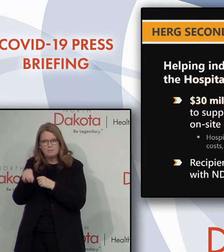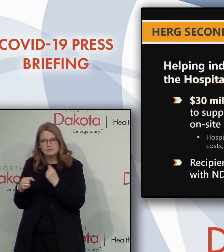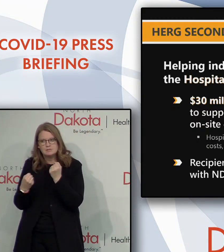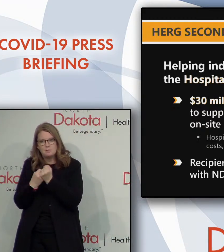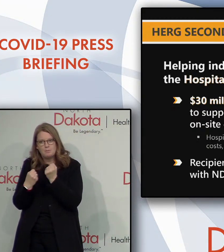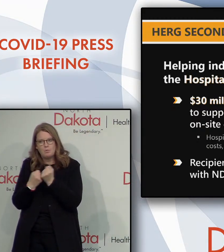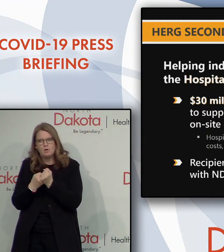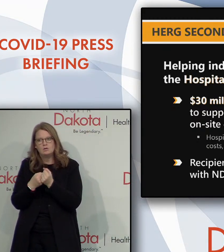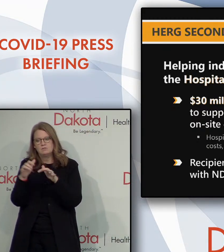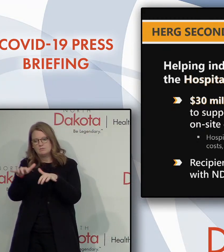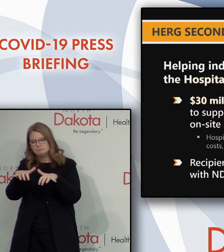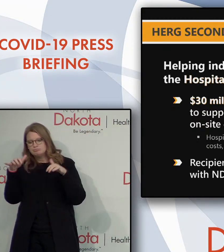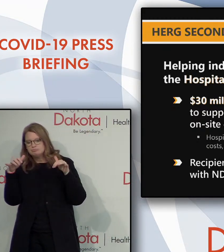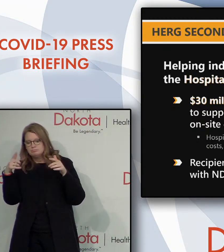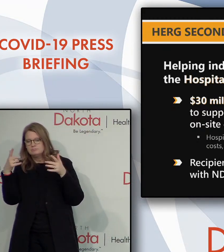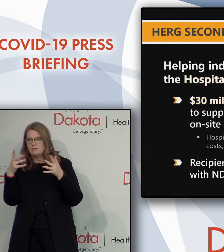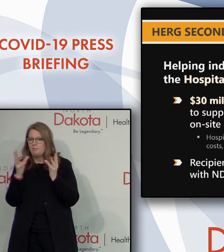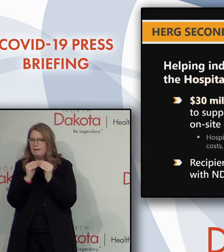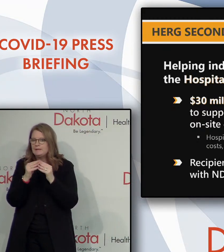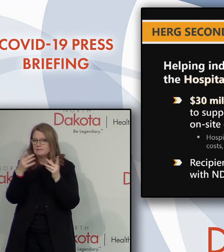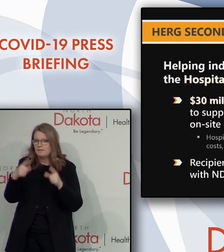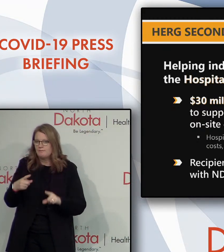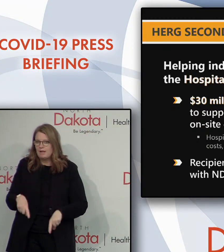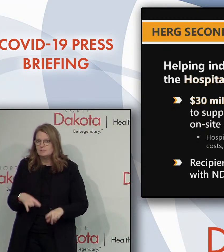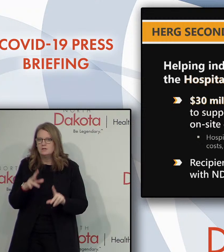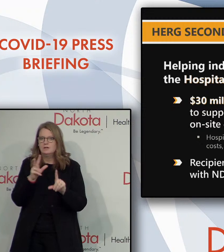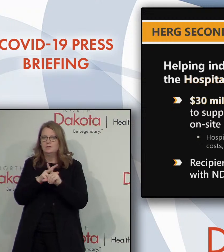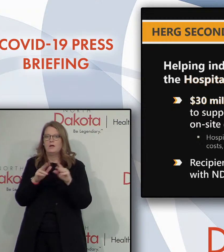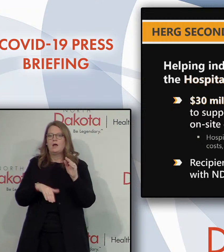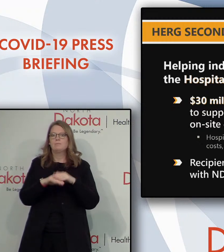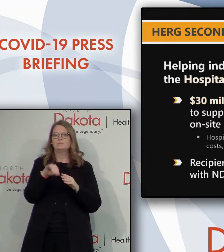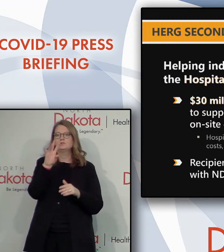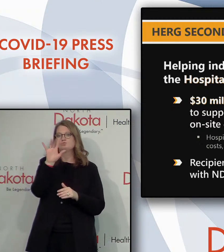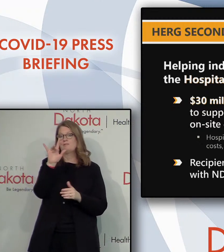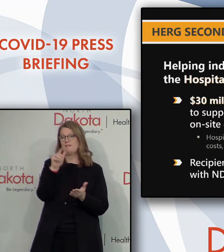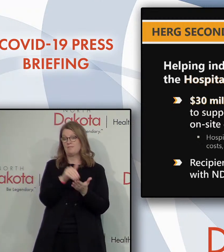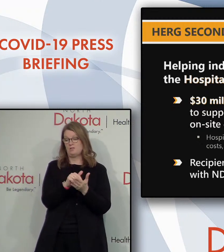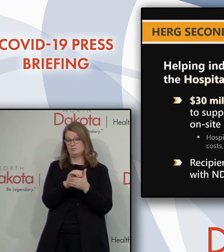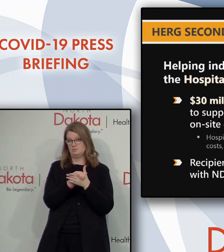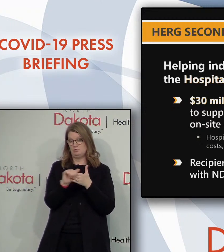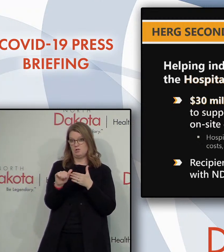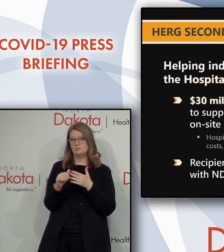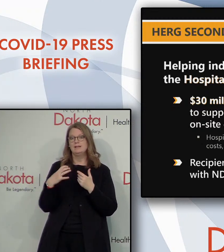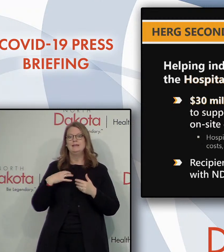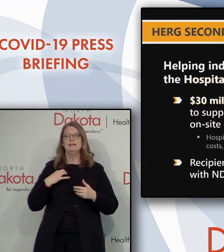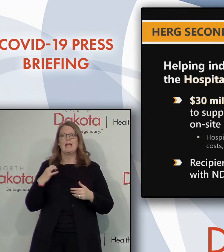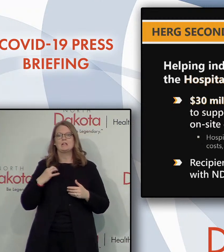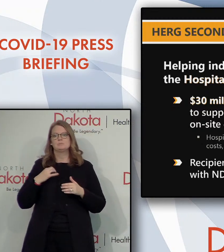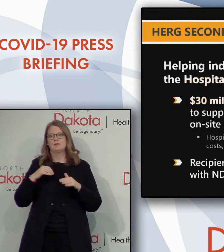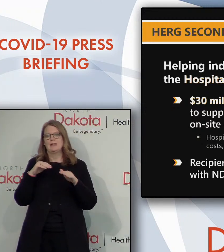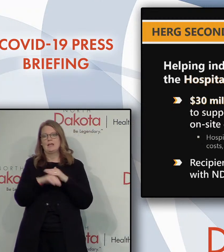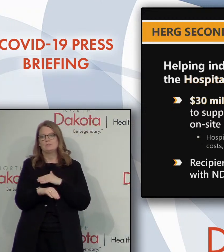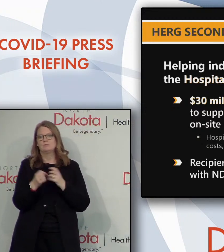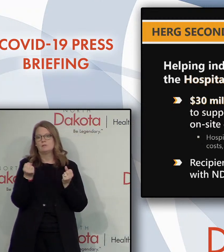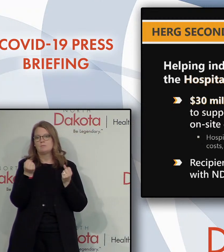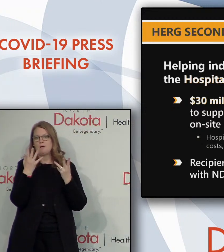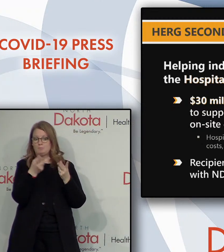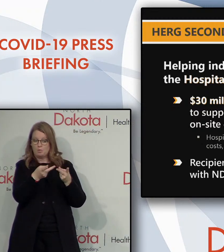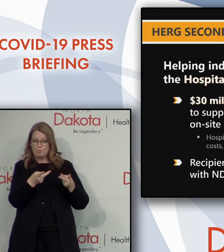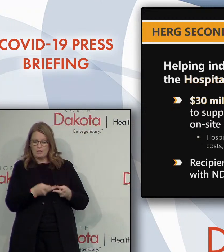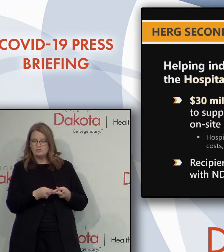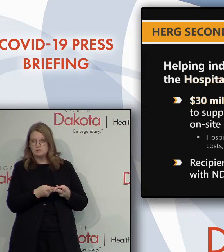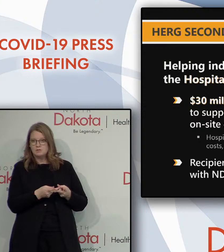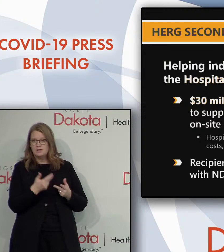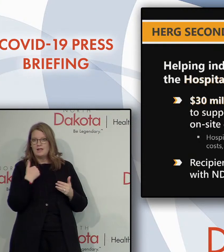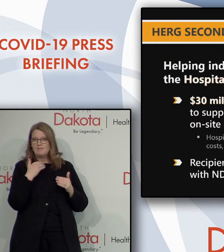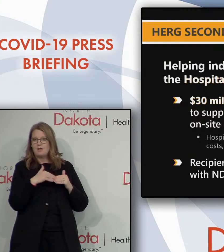major venues, meetings, and events. Applicants may receive up to $25,000. Eligible entries with multiple locations may